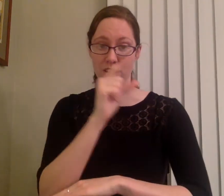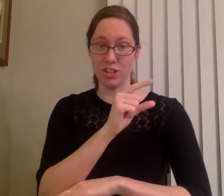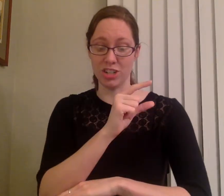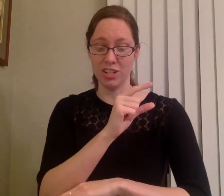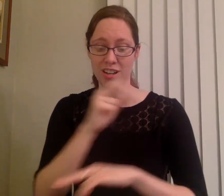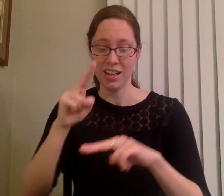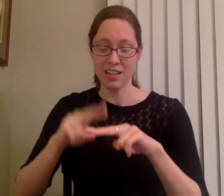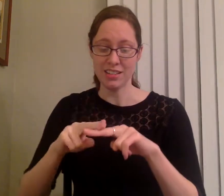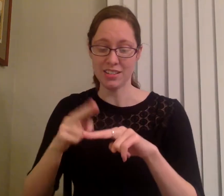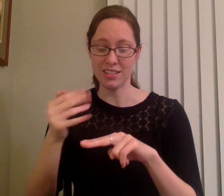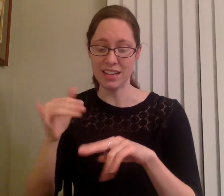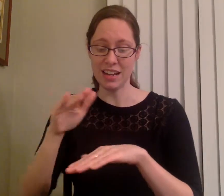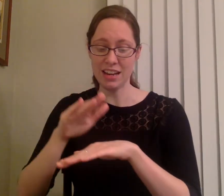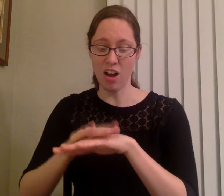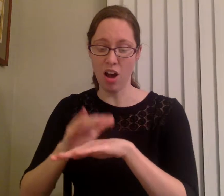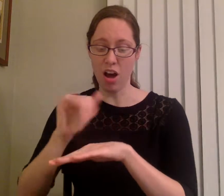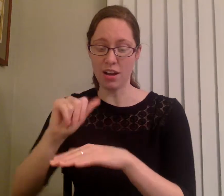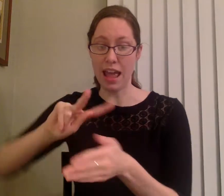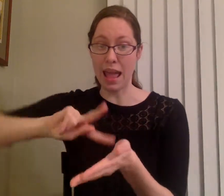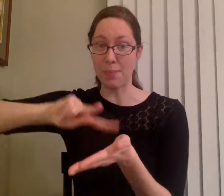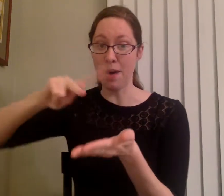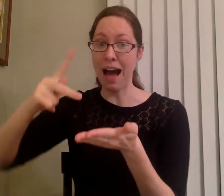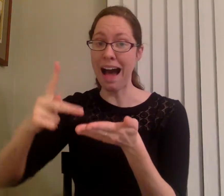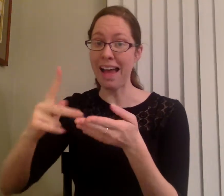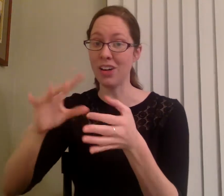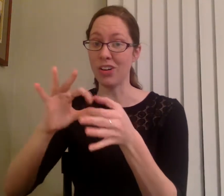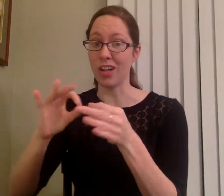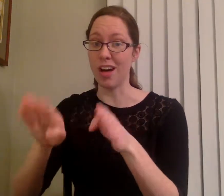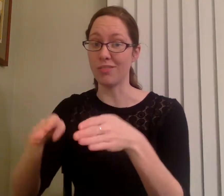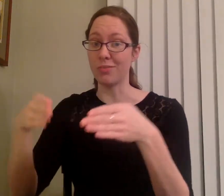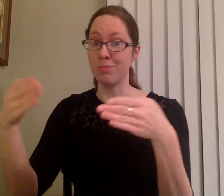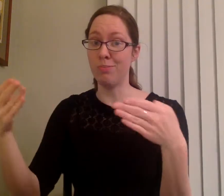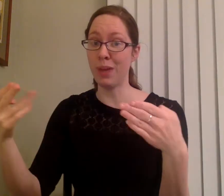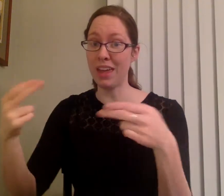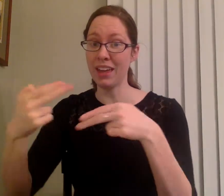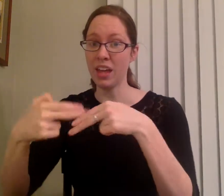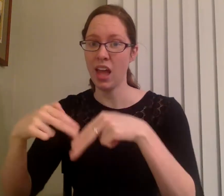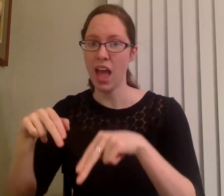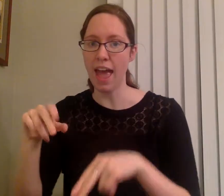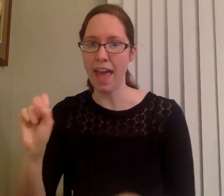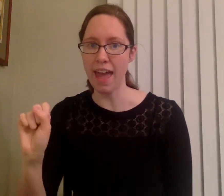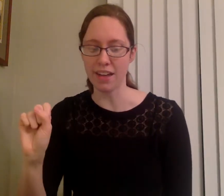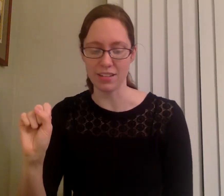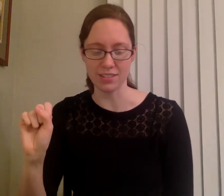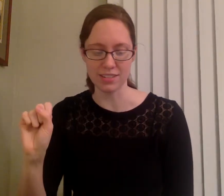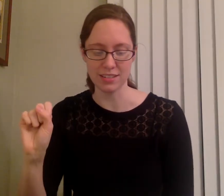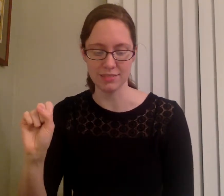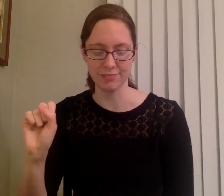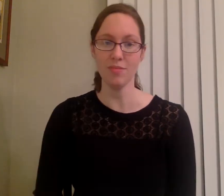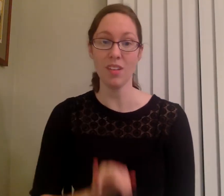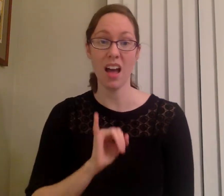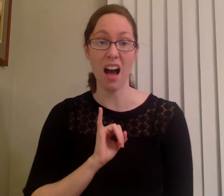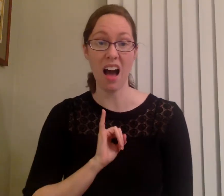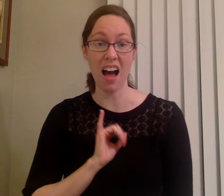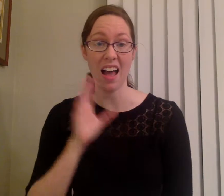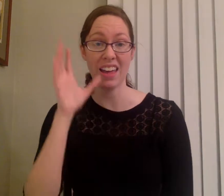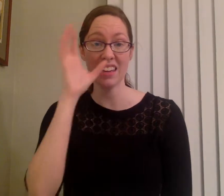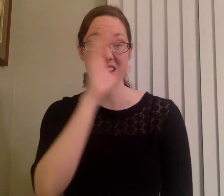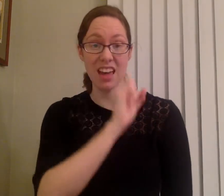George, sitting on a pile of big eggs. I